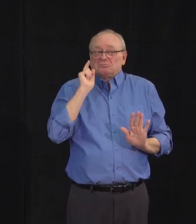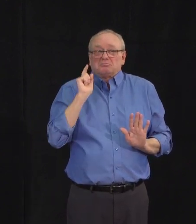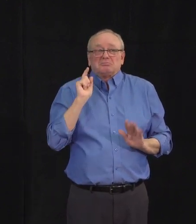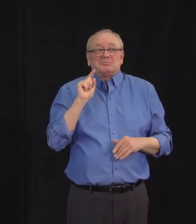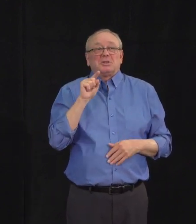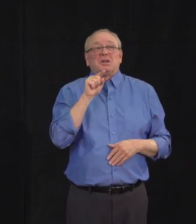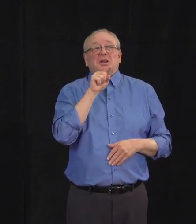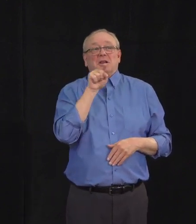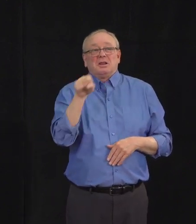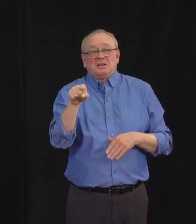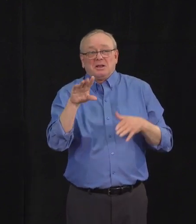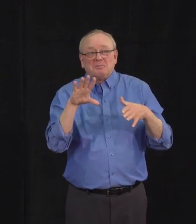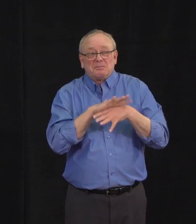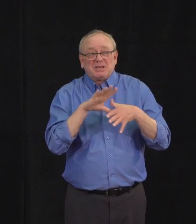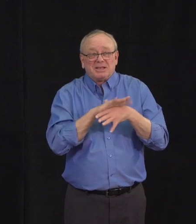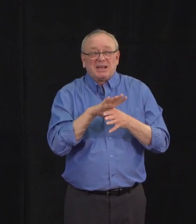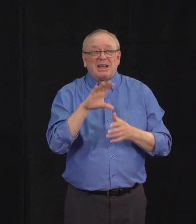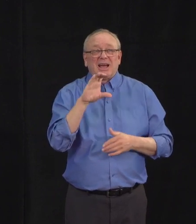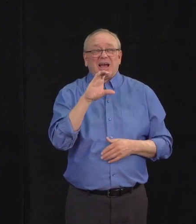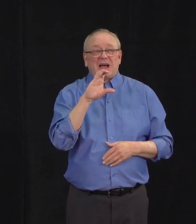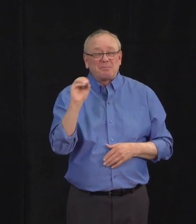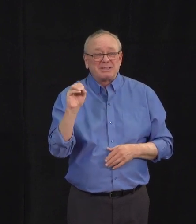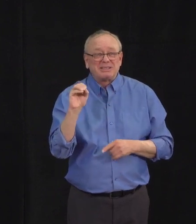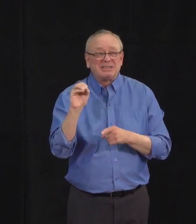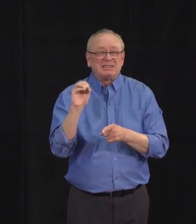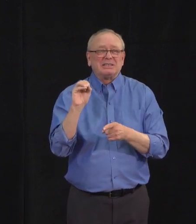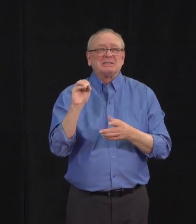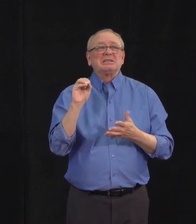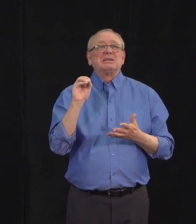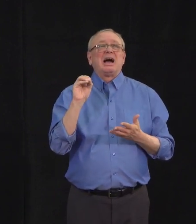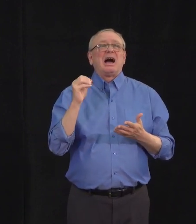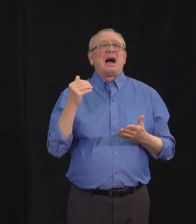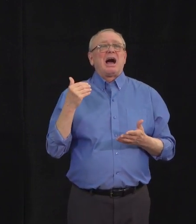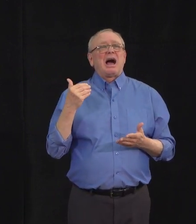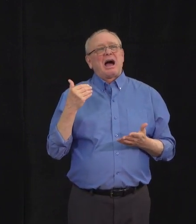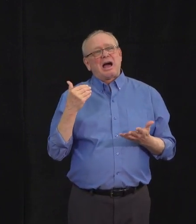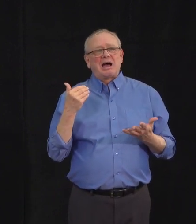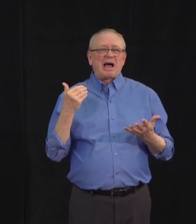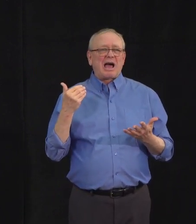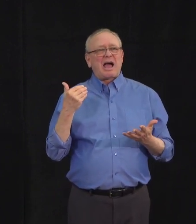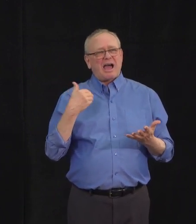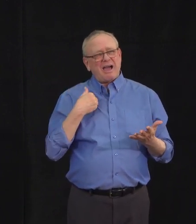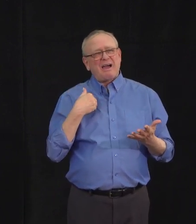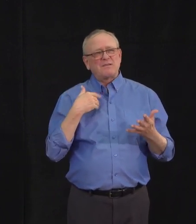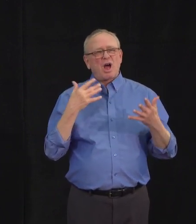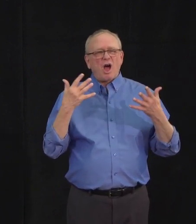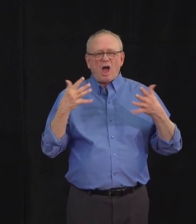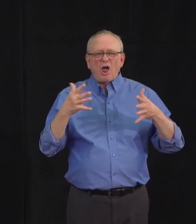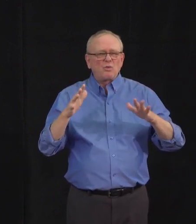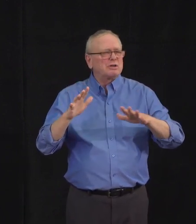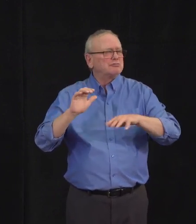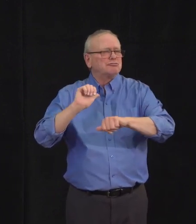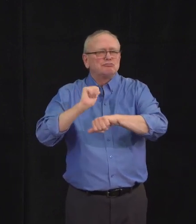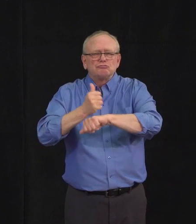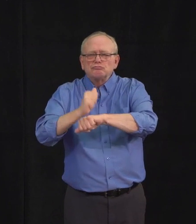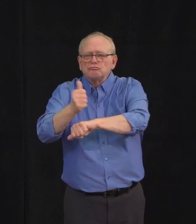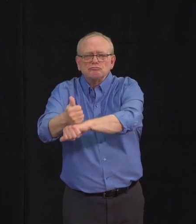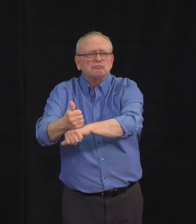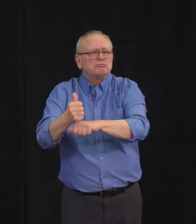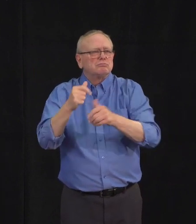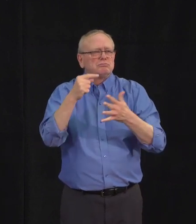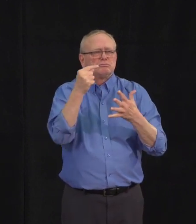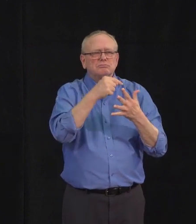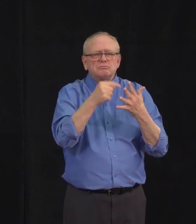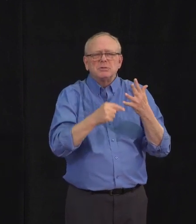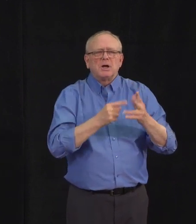this plant in particular has made sure that all measures to prevent spread of infection are being